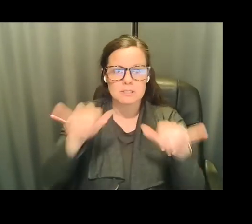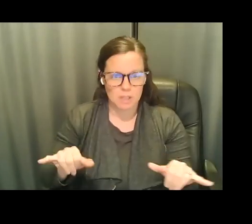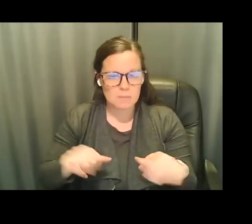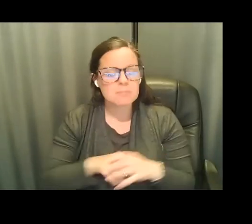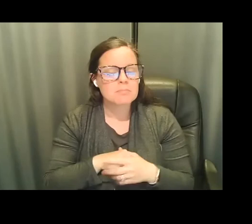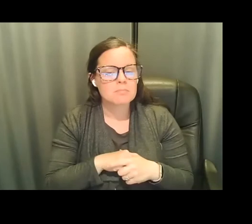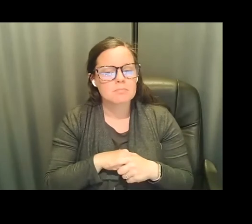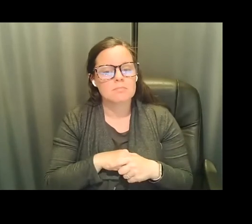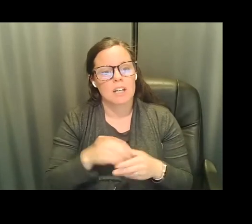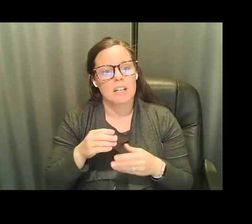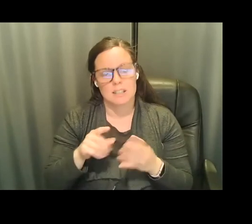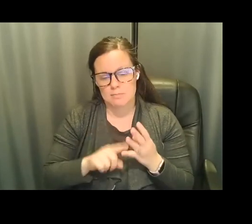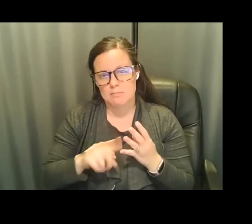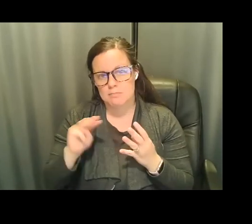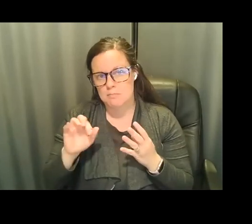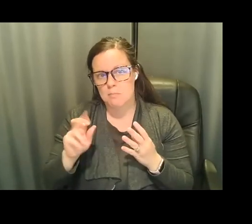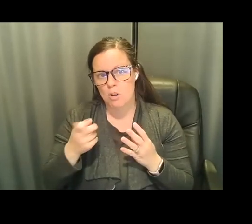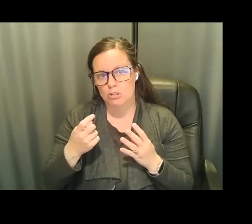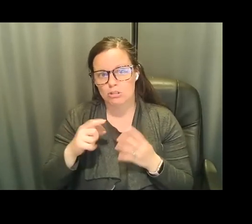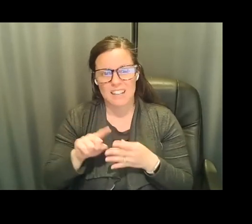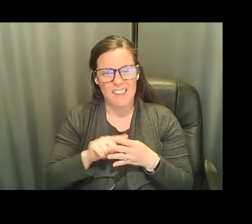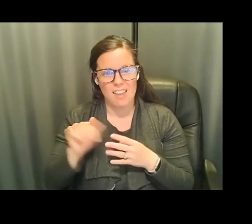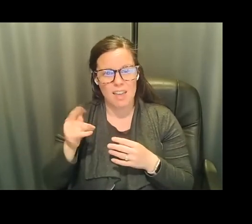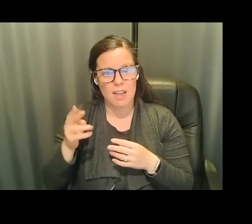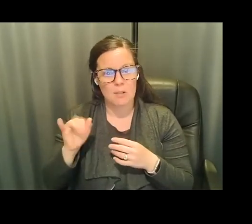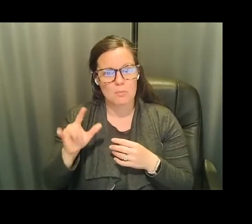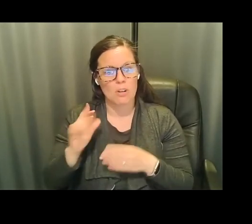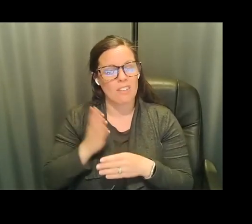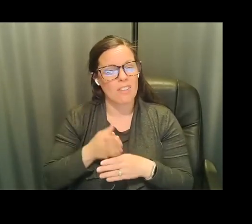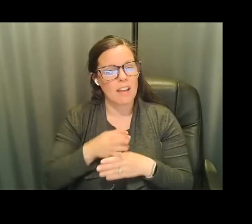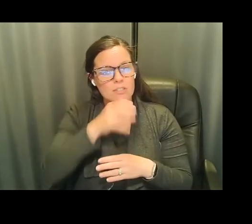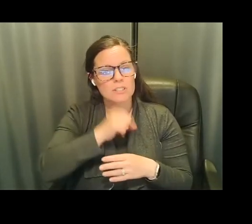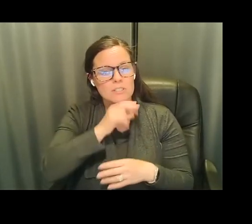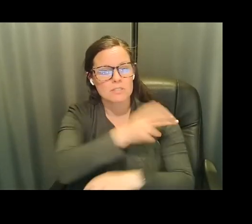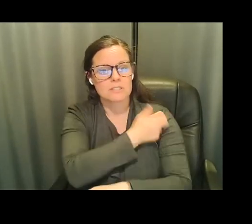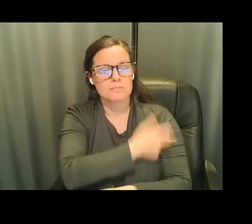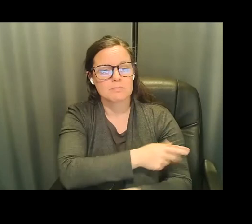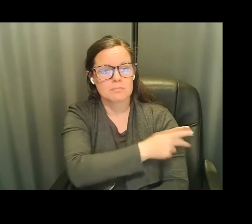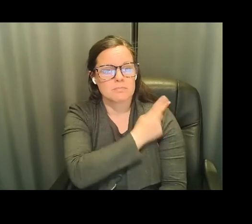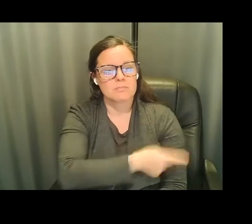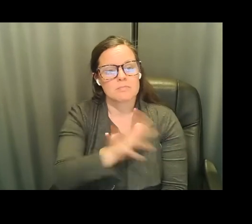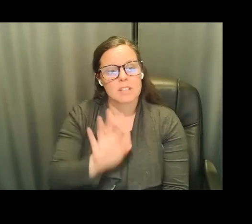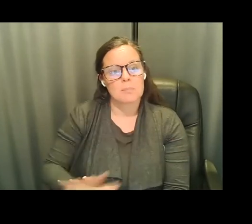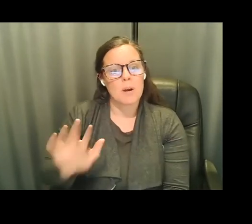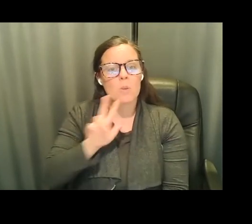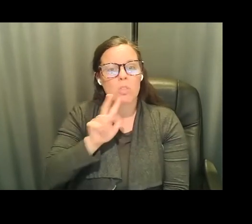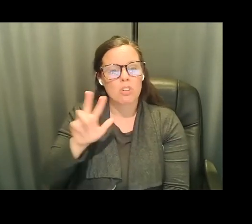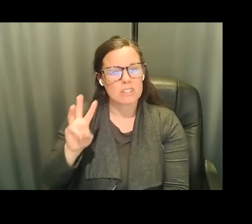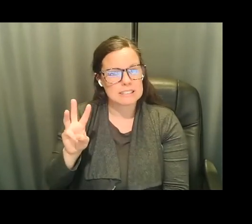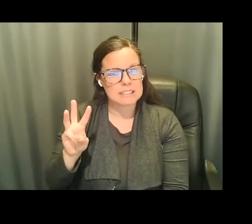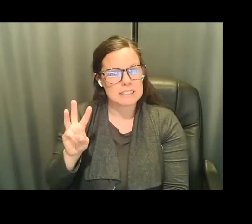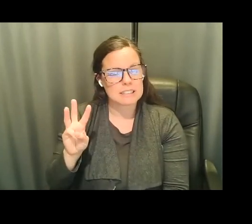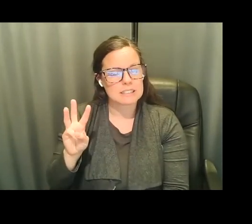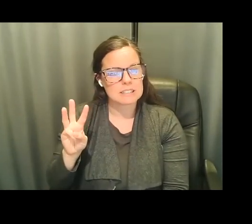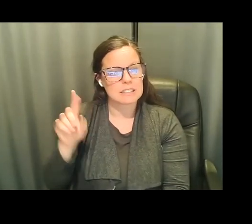at the end of March and early April, our average age of hospitalized patients was about 36. This was down from